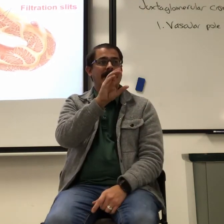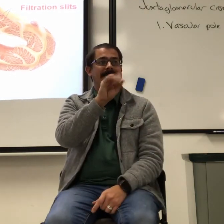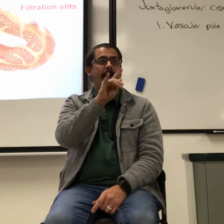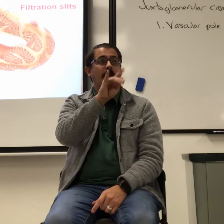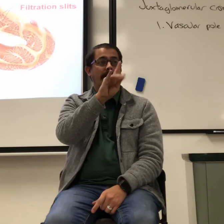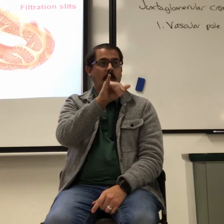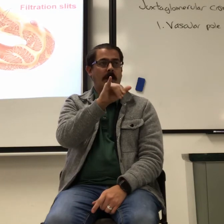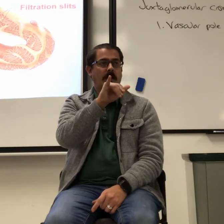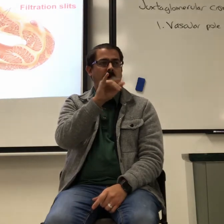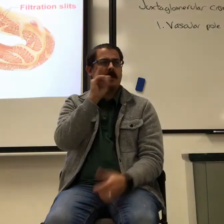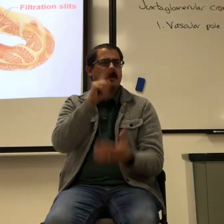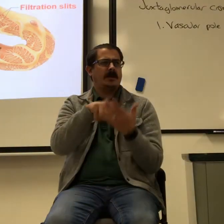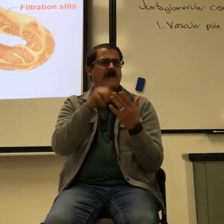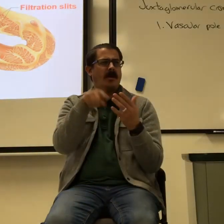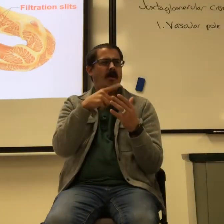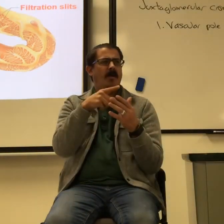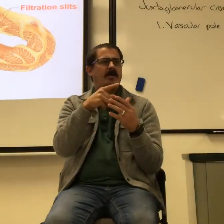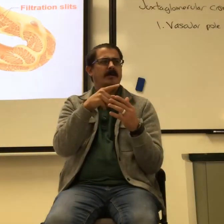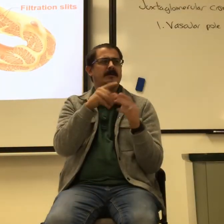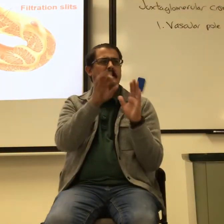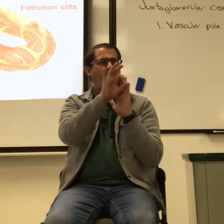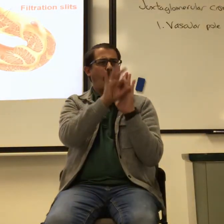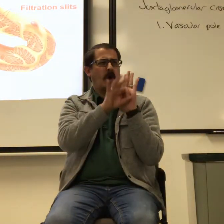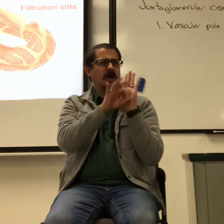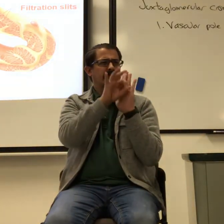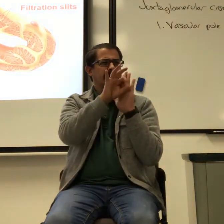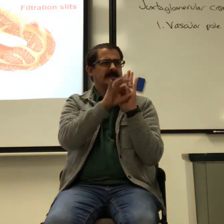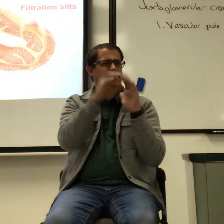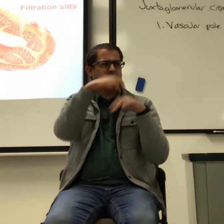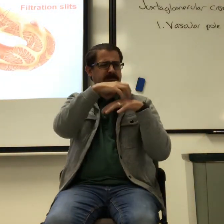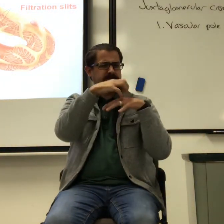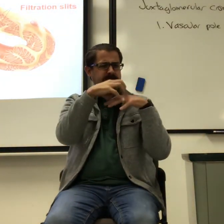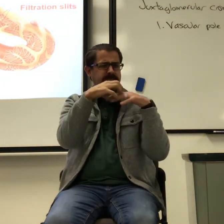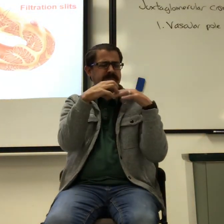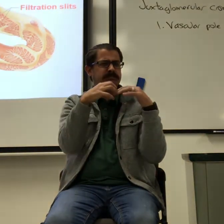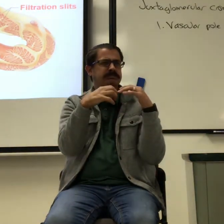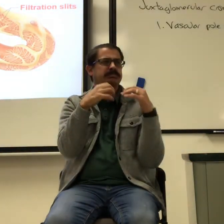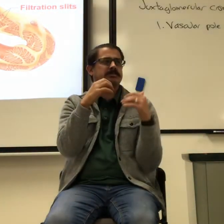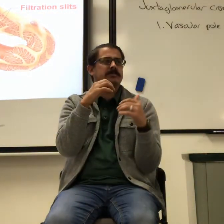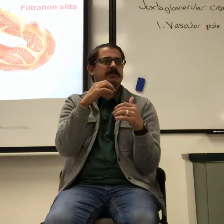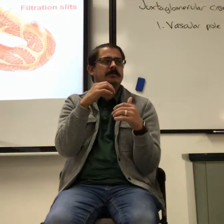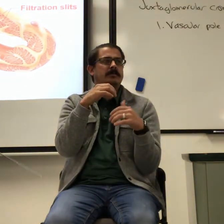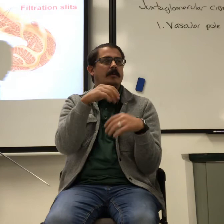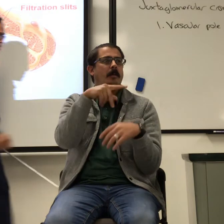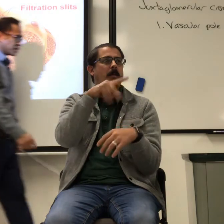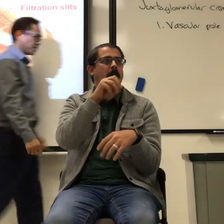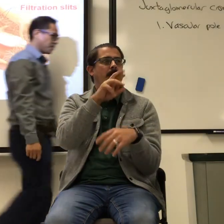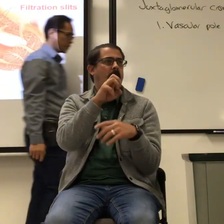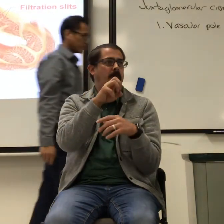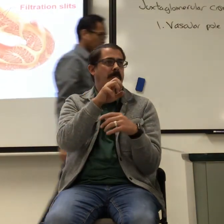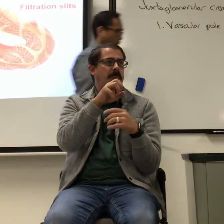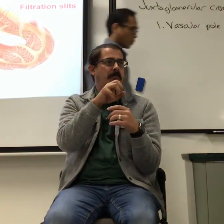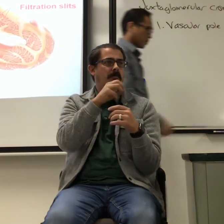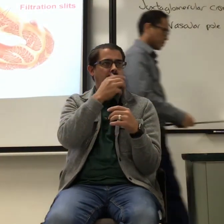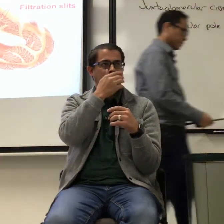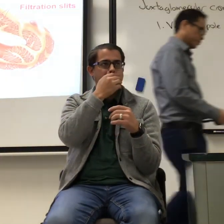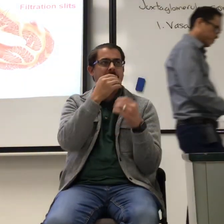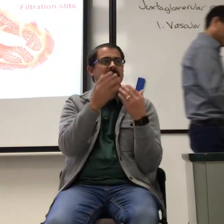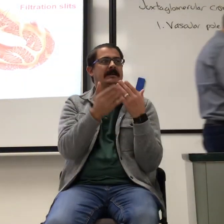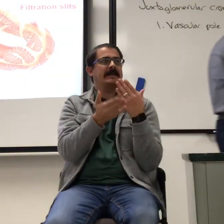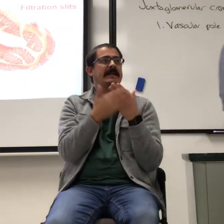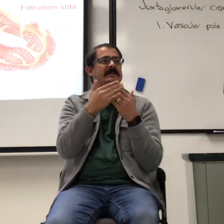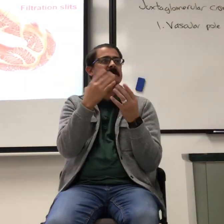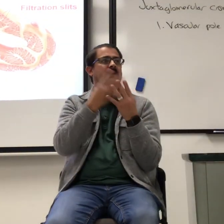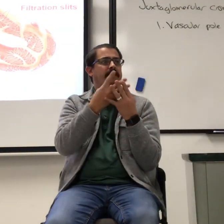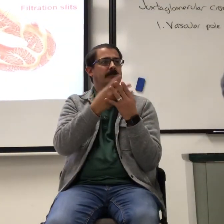there's all these fenestrations or pores in it. That allows the the plasma to easily be filtered out.